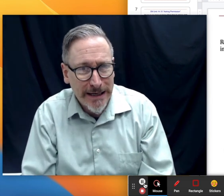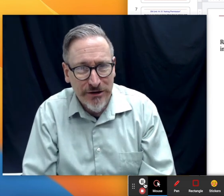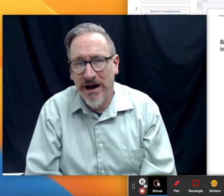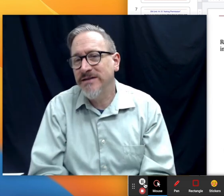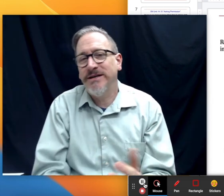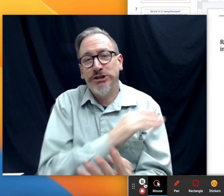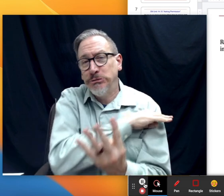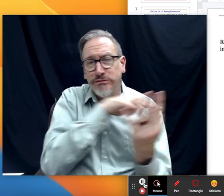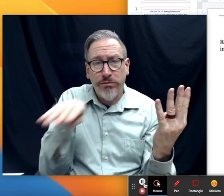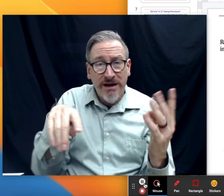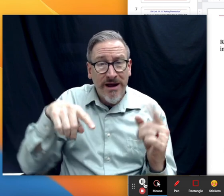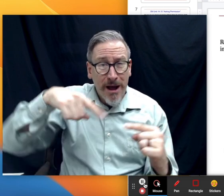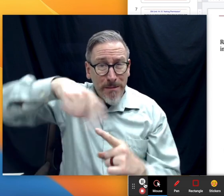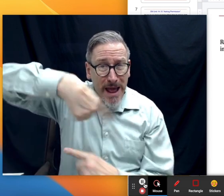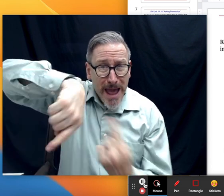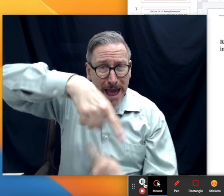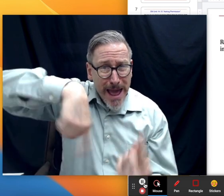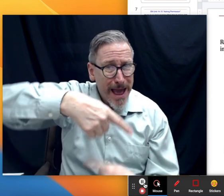blade cutting the grass, right?